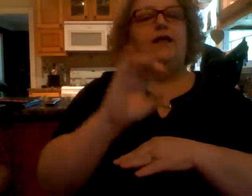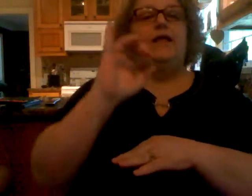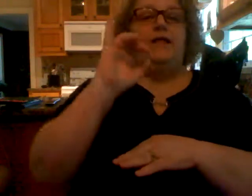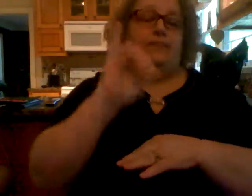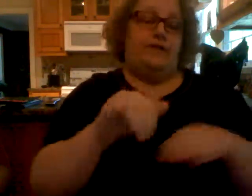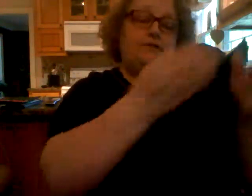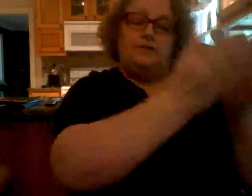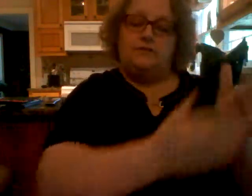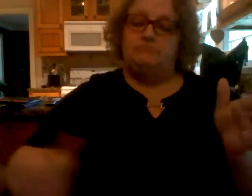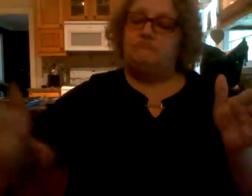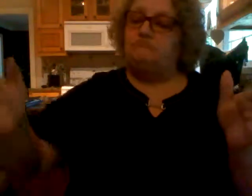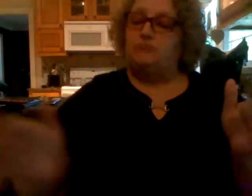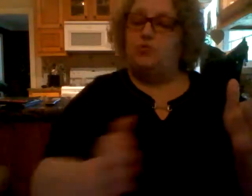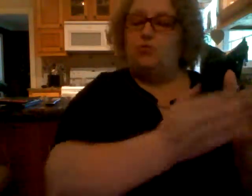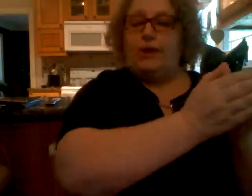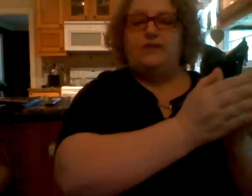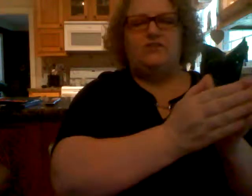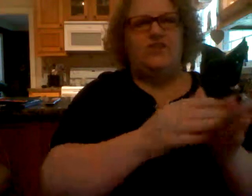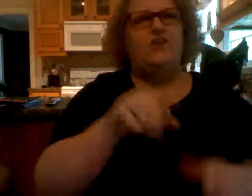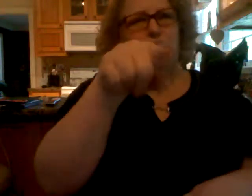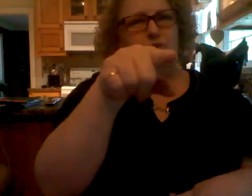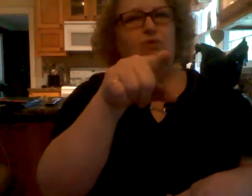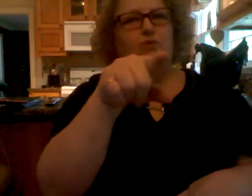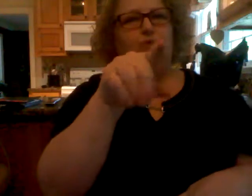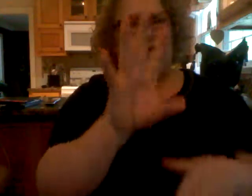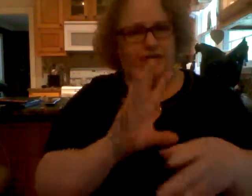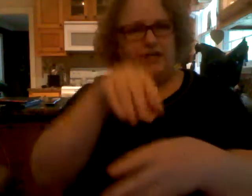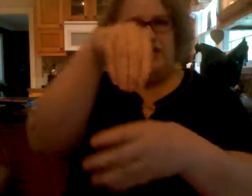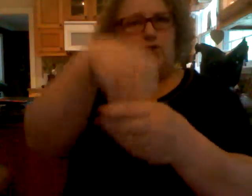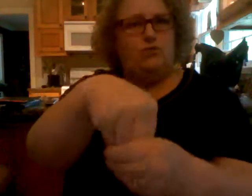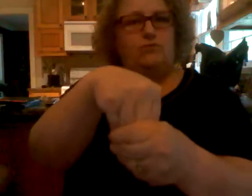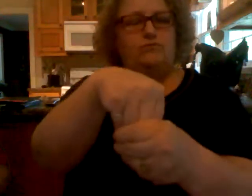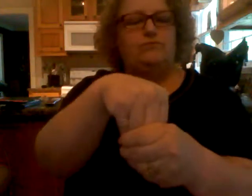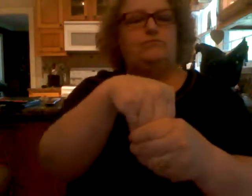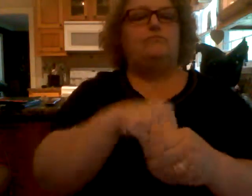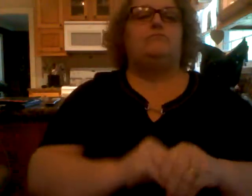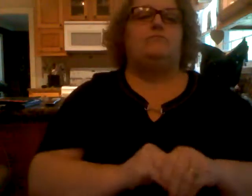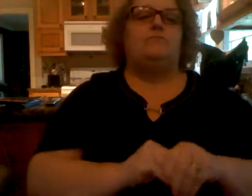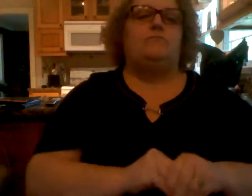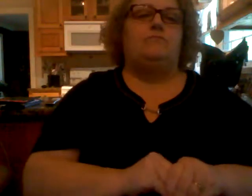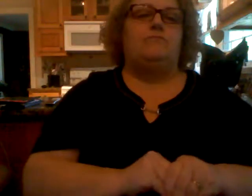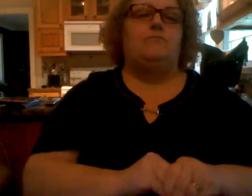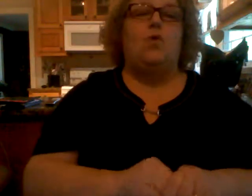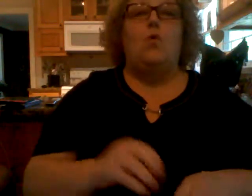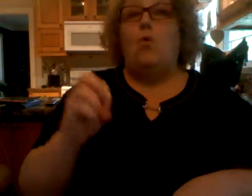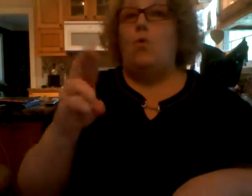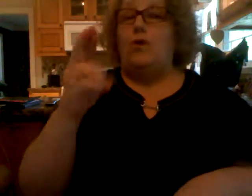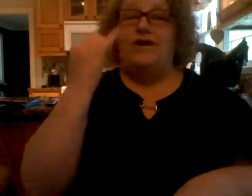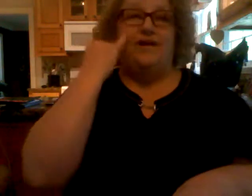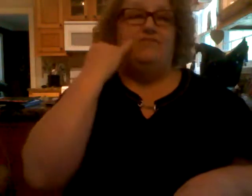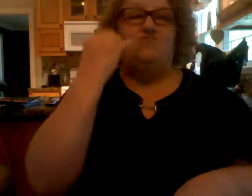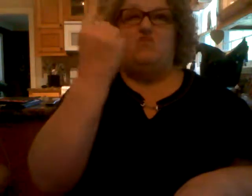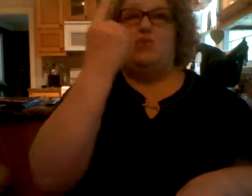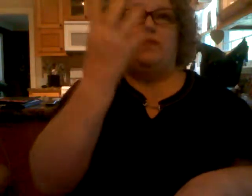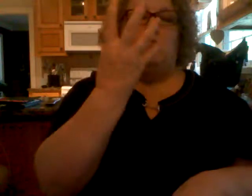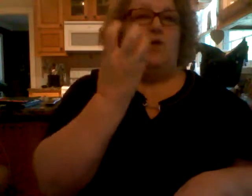could fall into. Okay? The example I like to use for this is, let's say that you only want to eat produce from the grocery